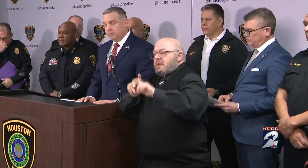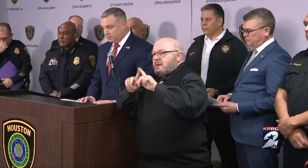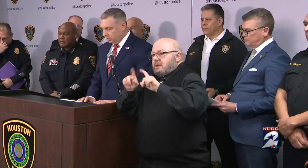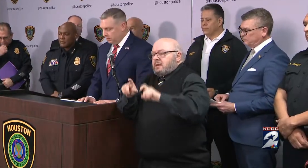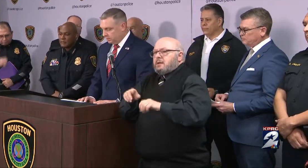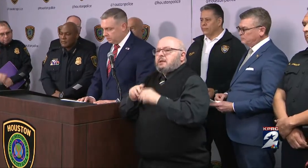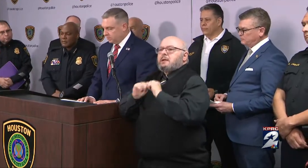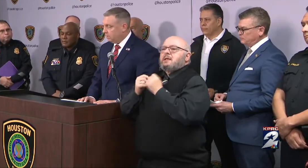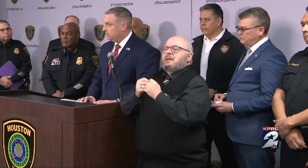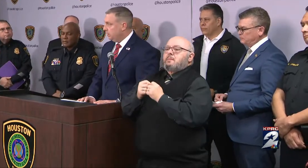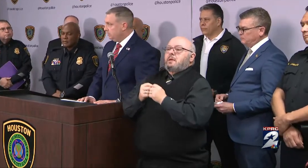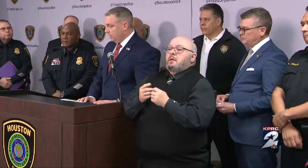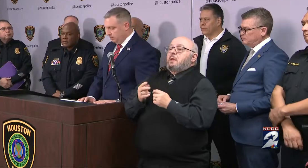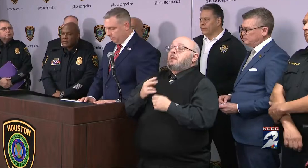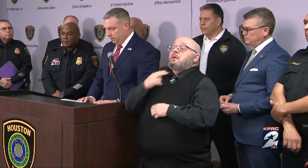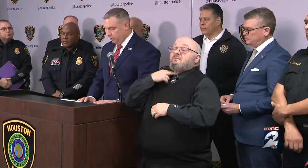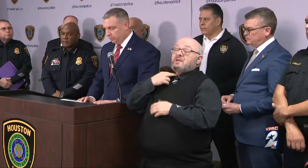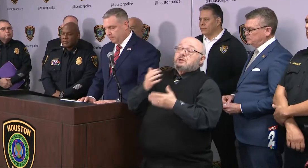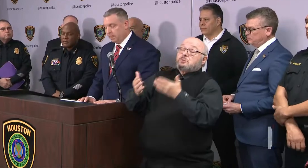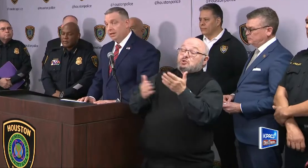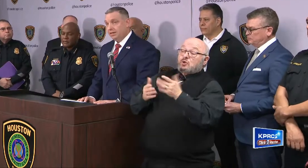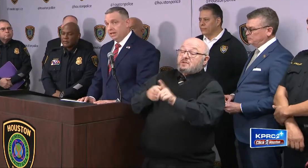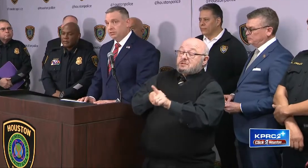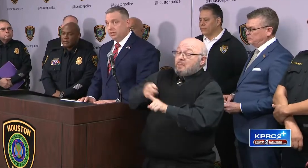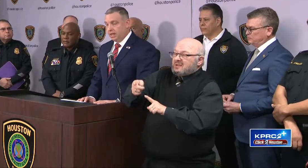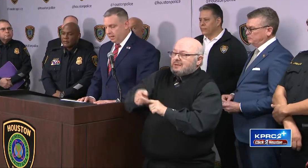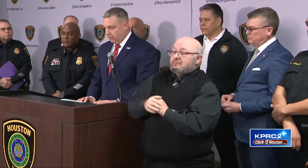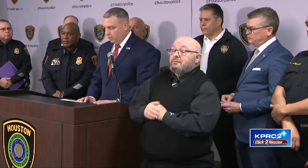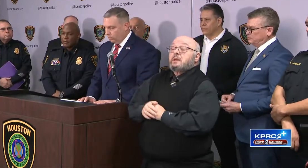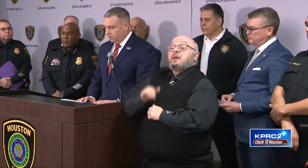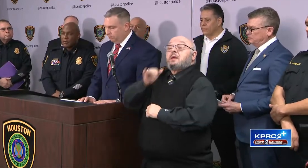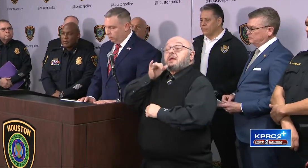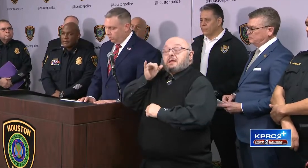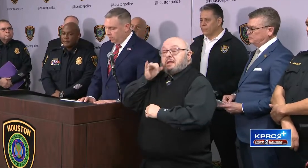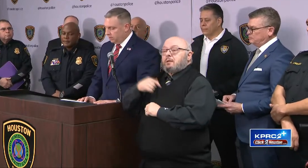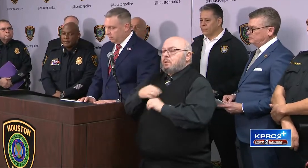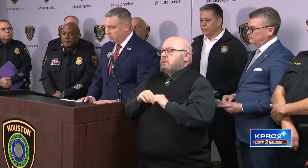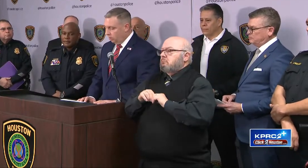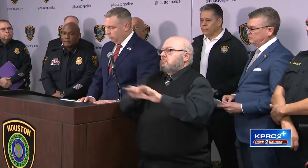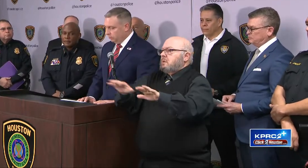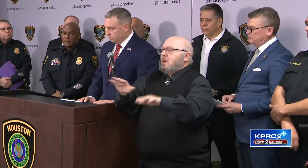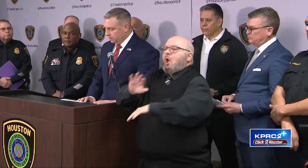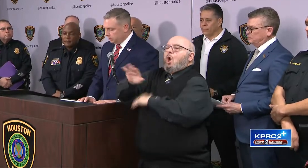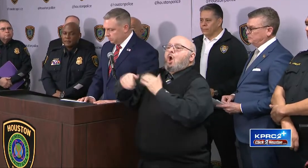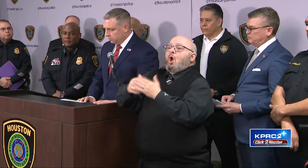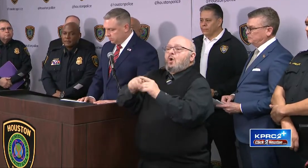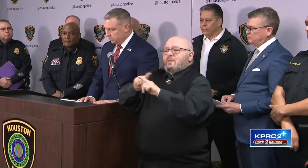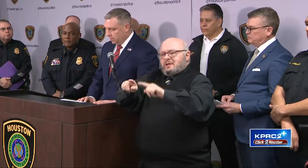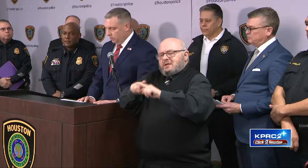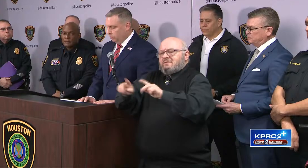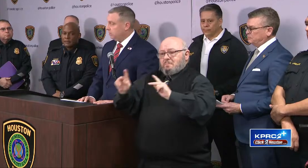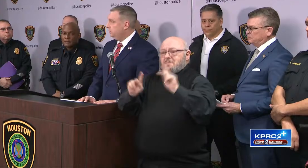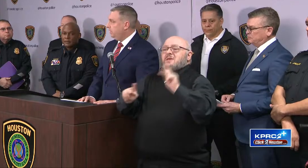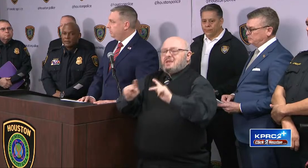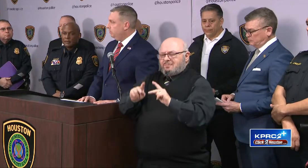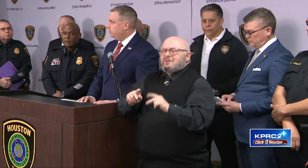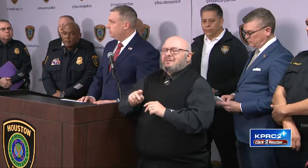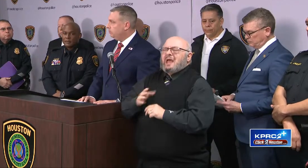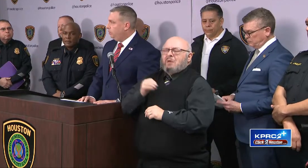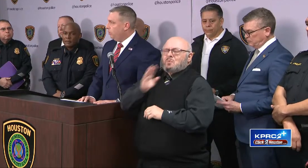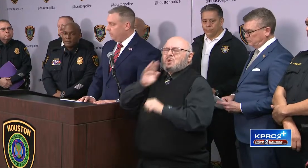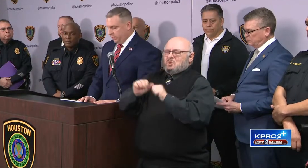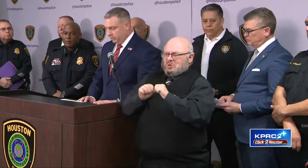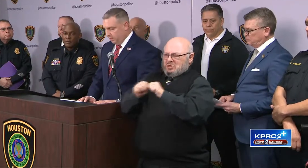service specialists, just to name a few. Yesterday, we deployed all those resources and will continue